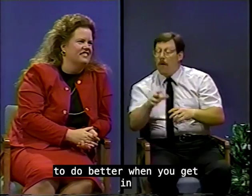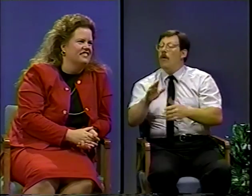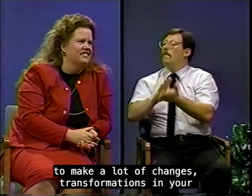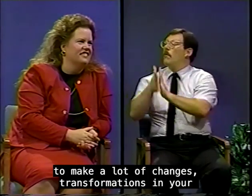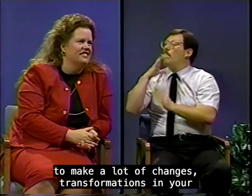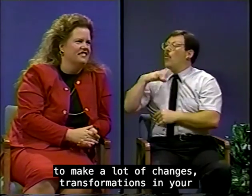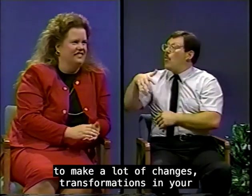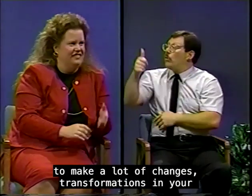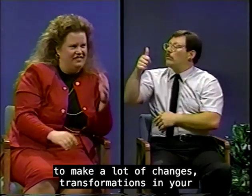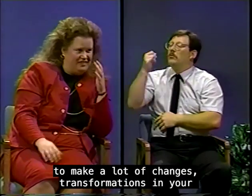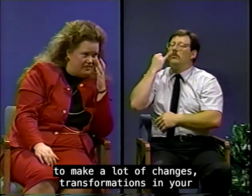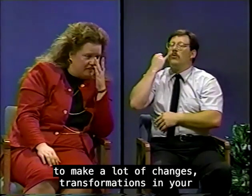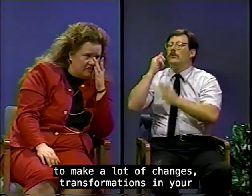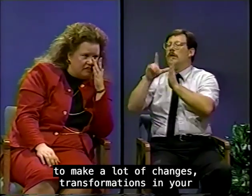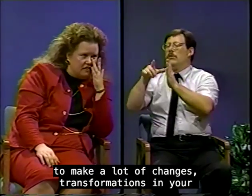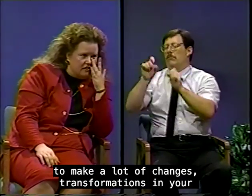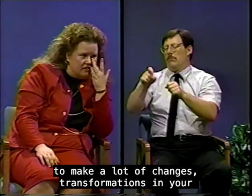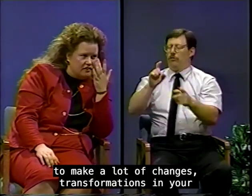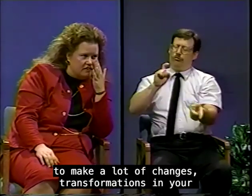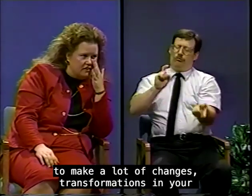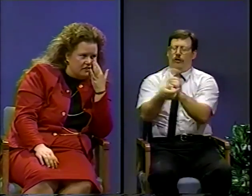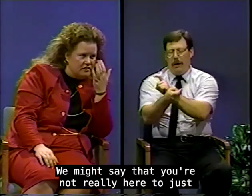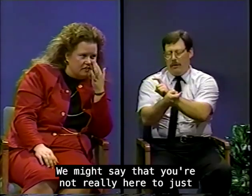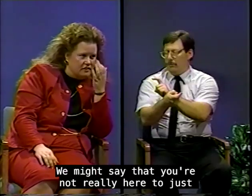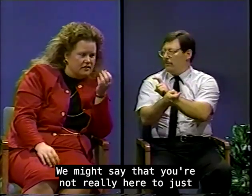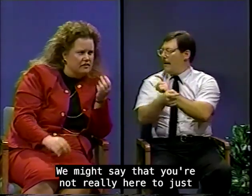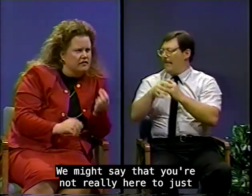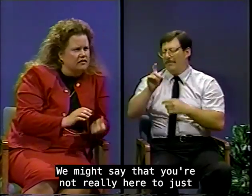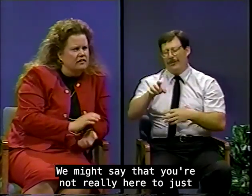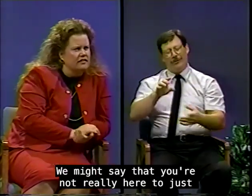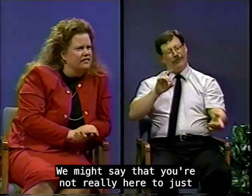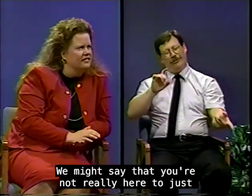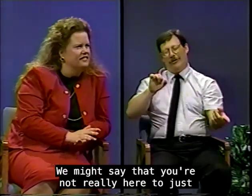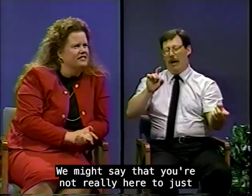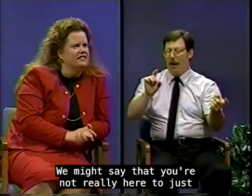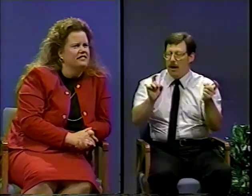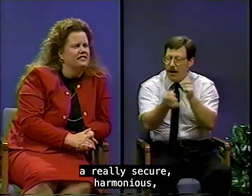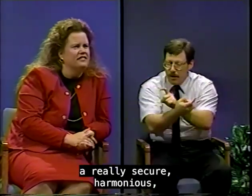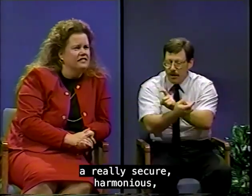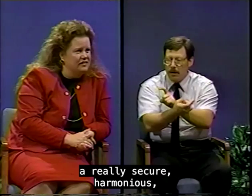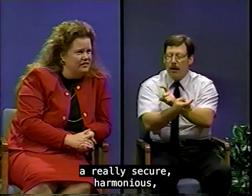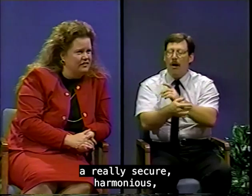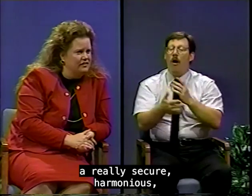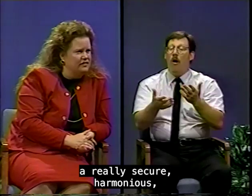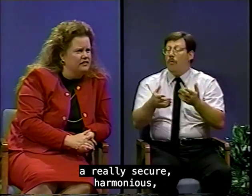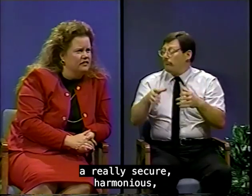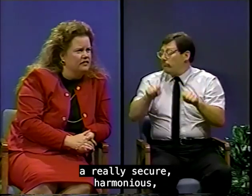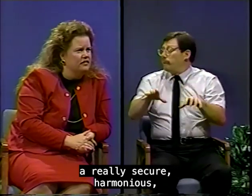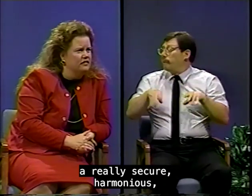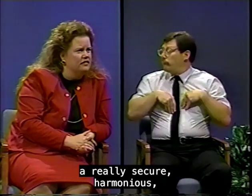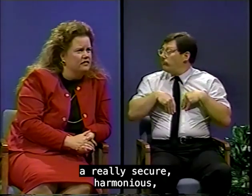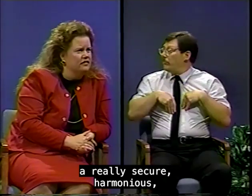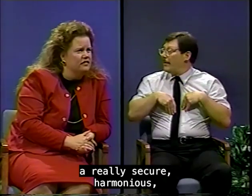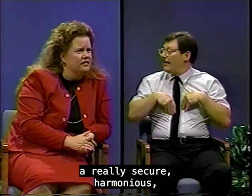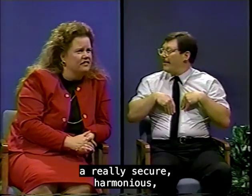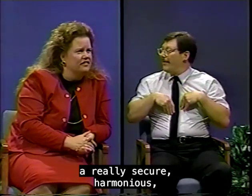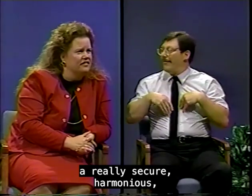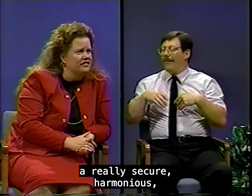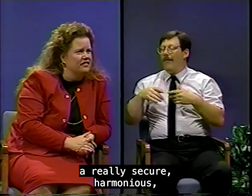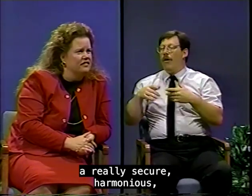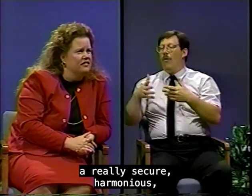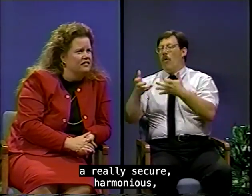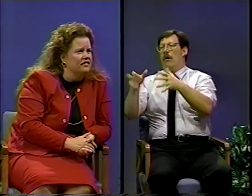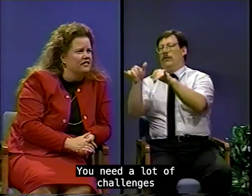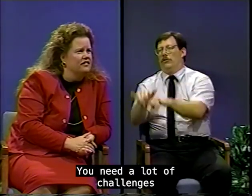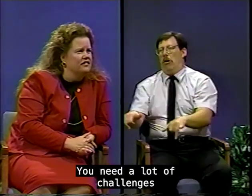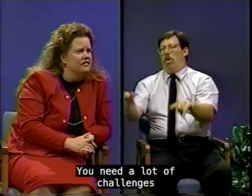you to make a lot of changes, transformations in your life. We might say that you're not really here to just have a really secure, harmonious,